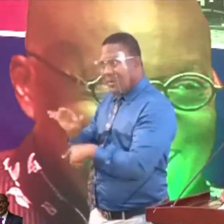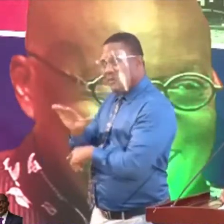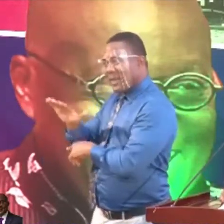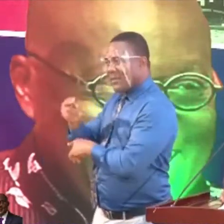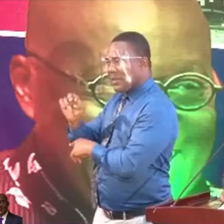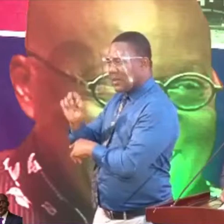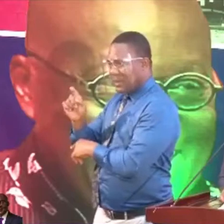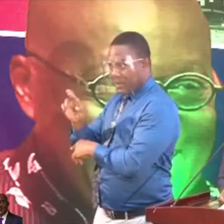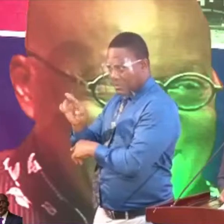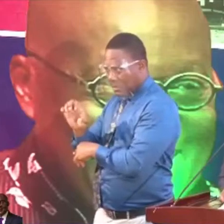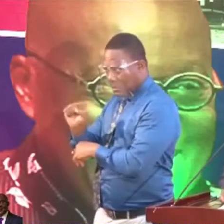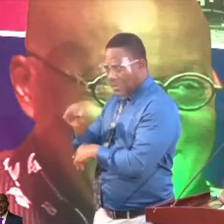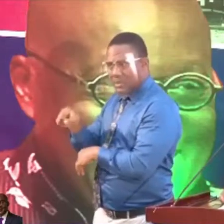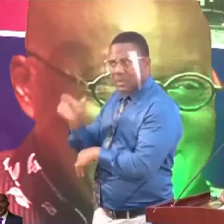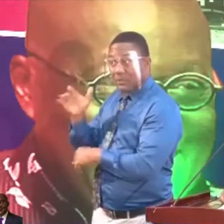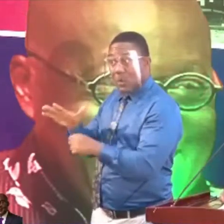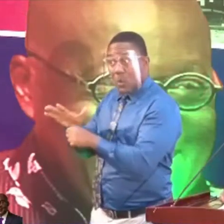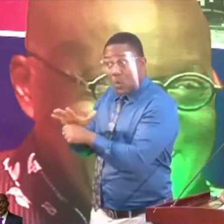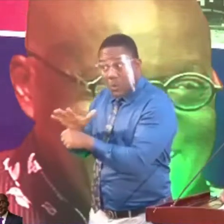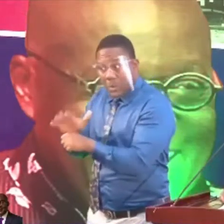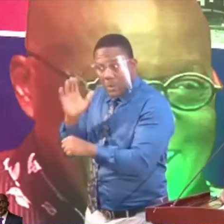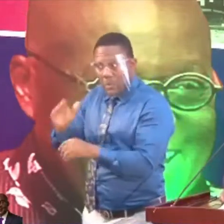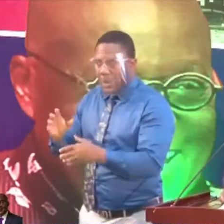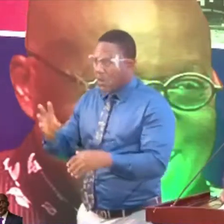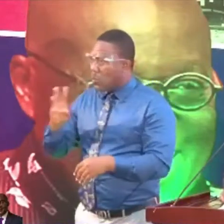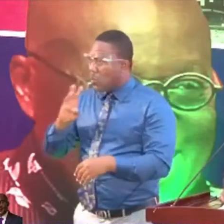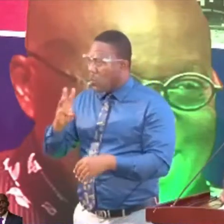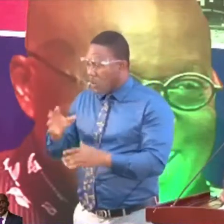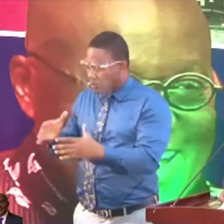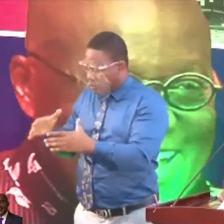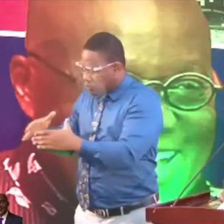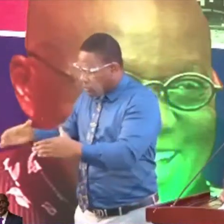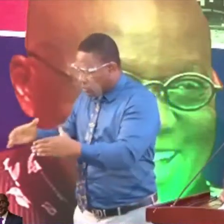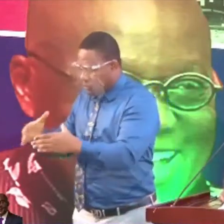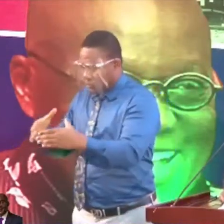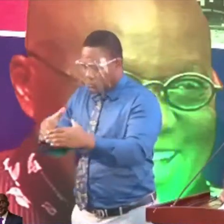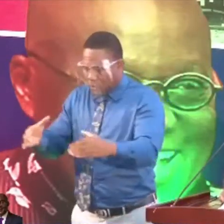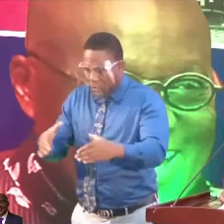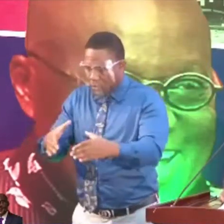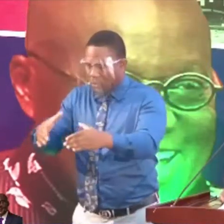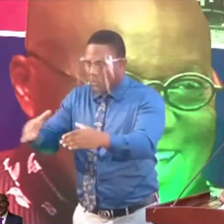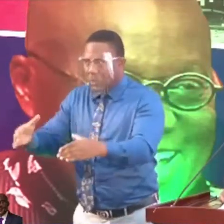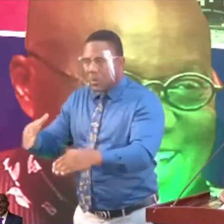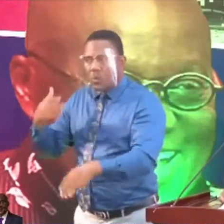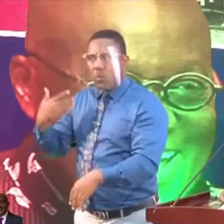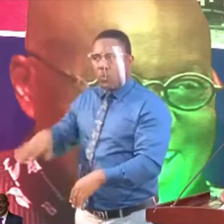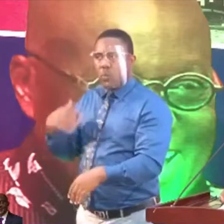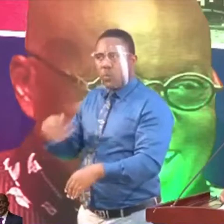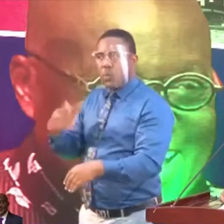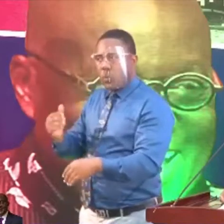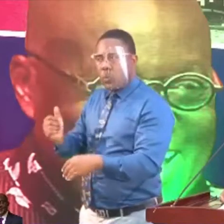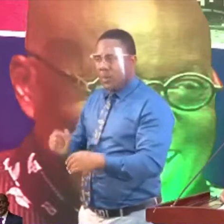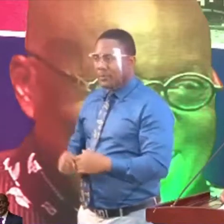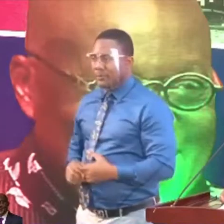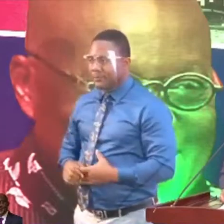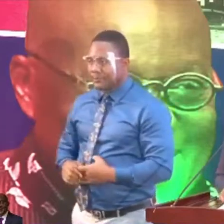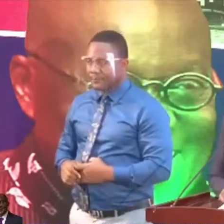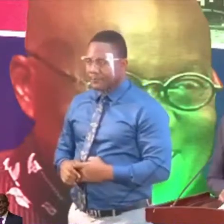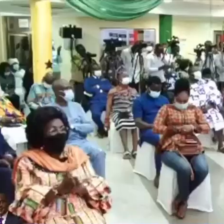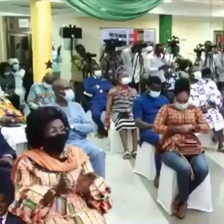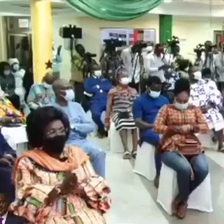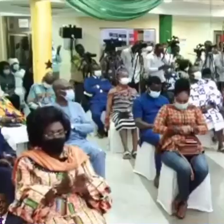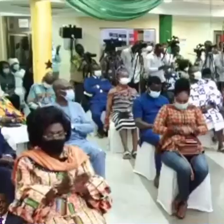this project will deliver the largest stock of small F dams ever constructed in this country. The largest